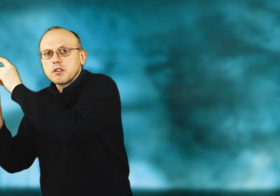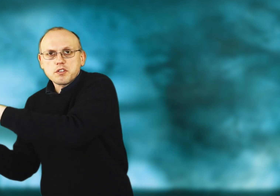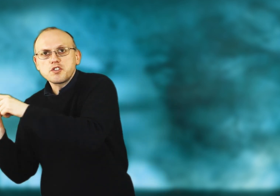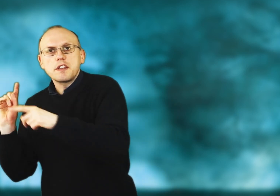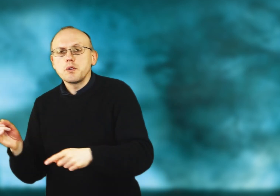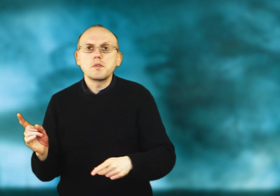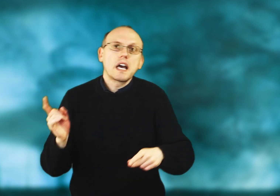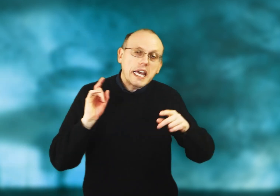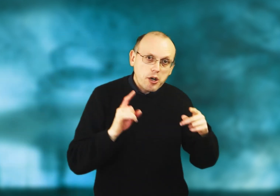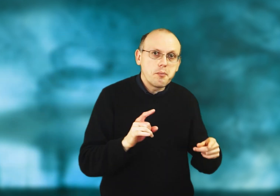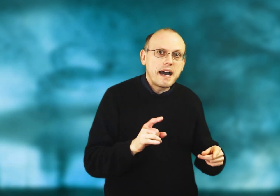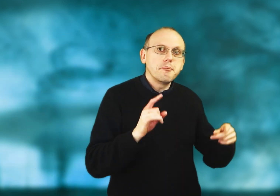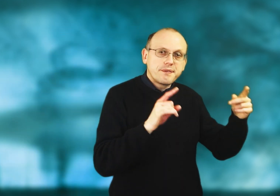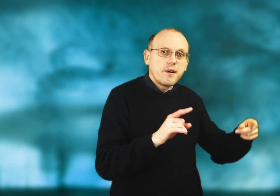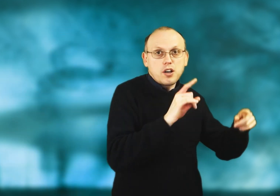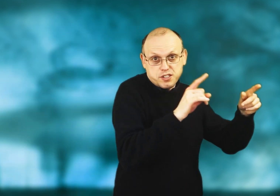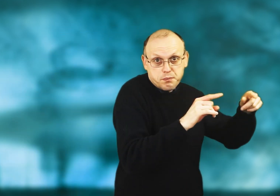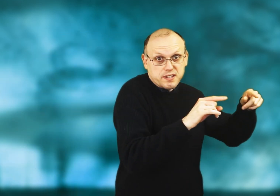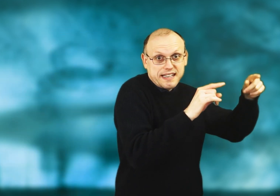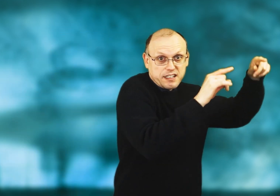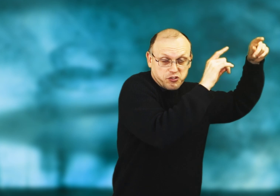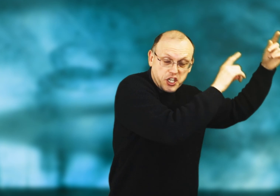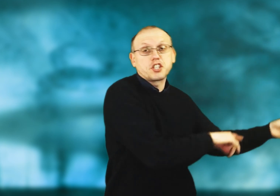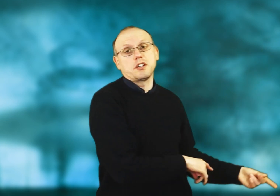usually use a comma before a subordinating conjunction.